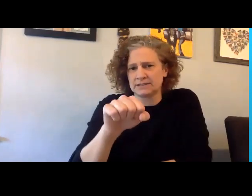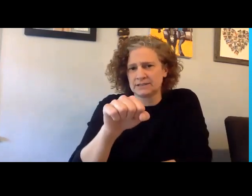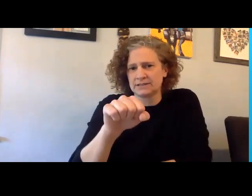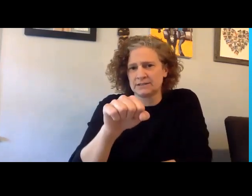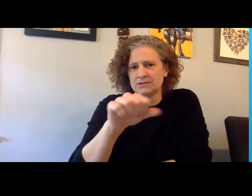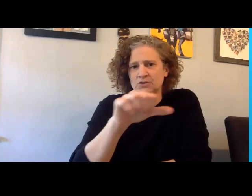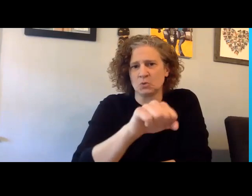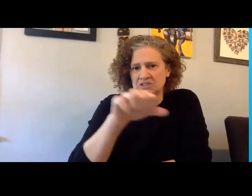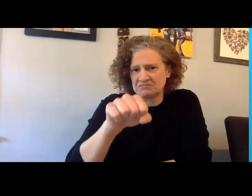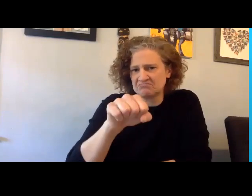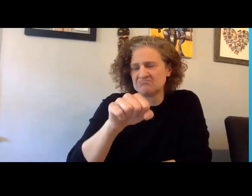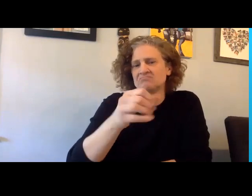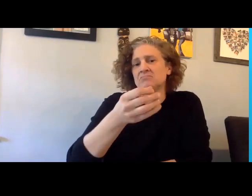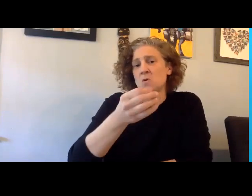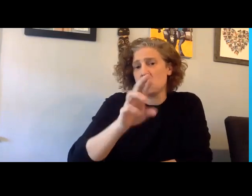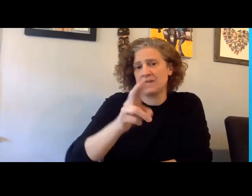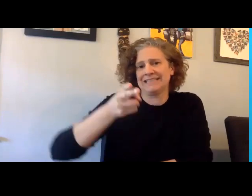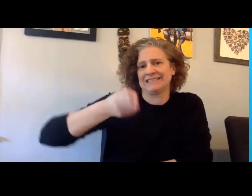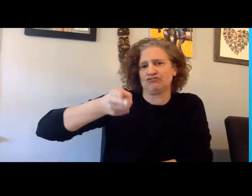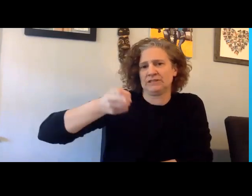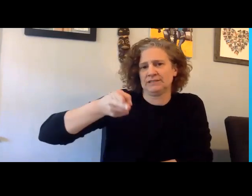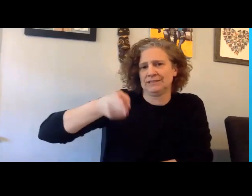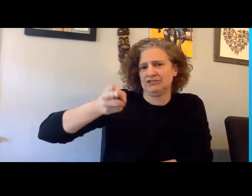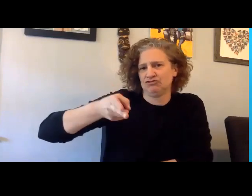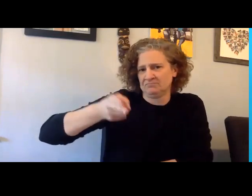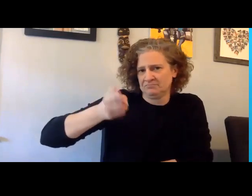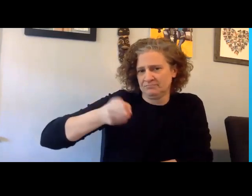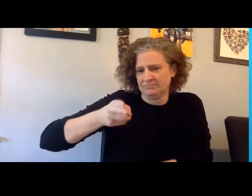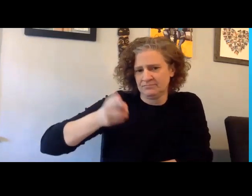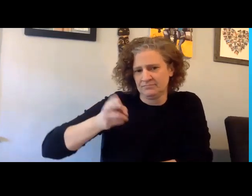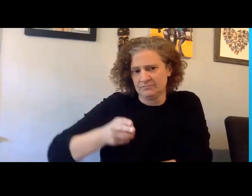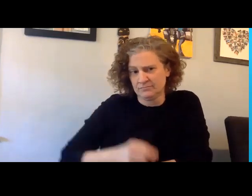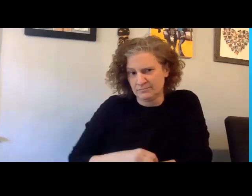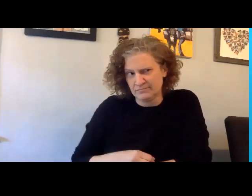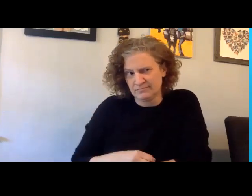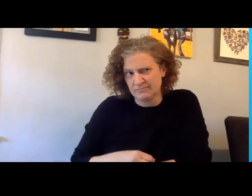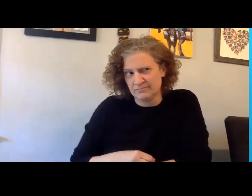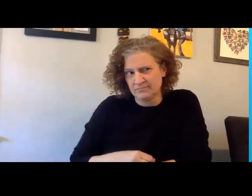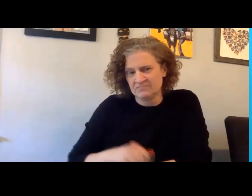Social studies, SS, social studies, or history.